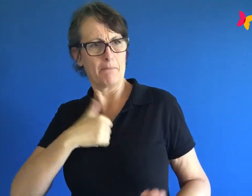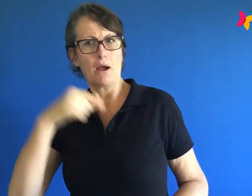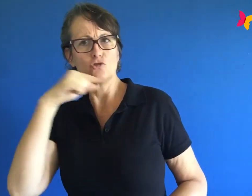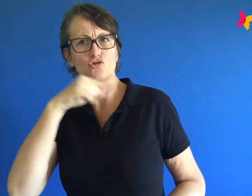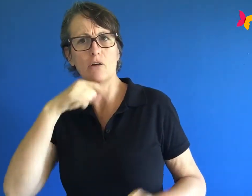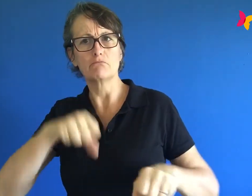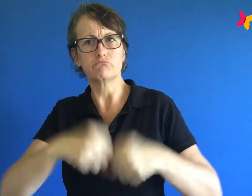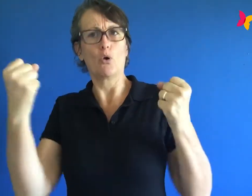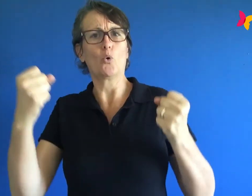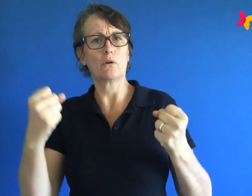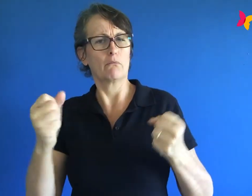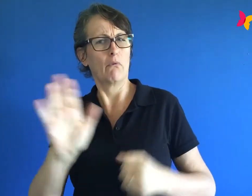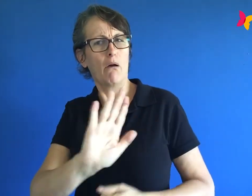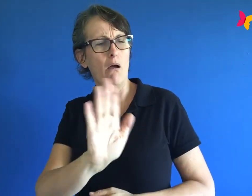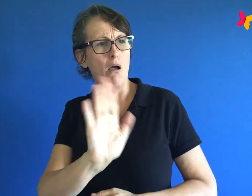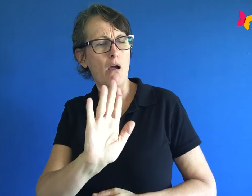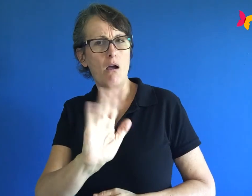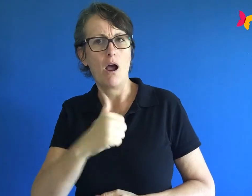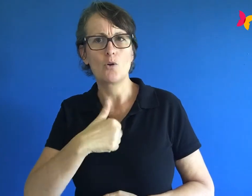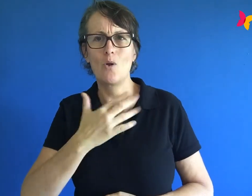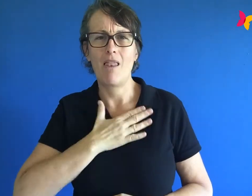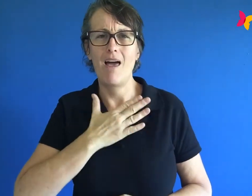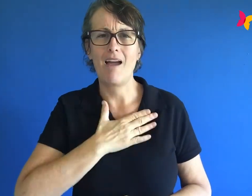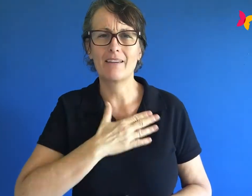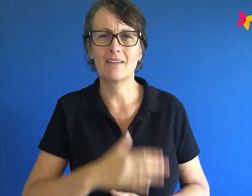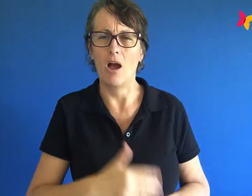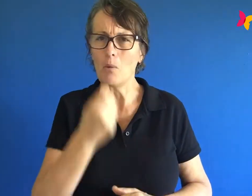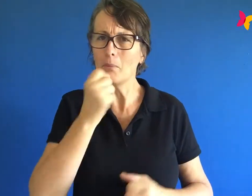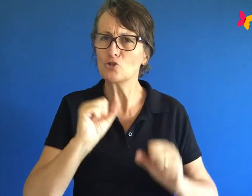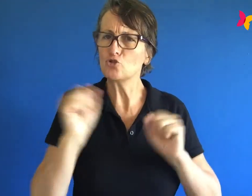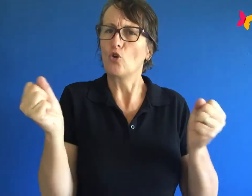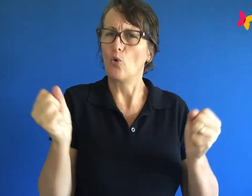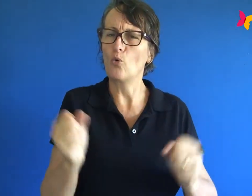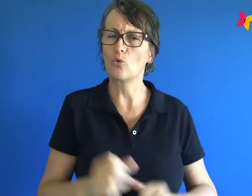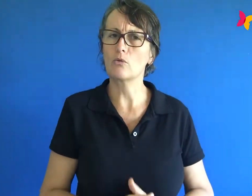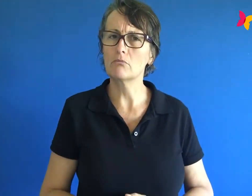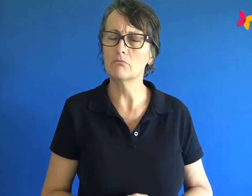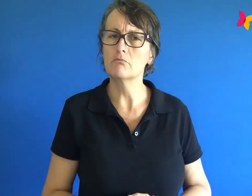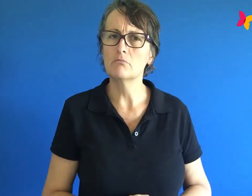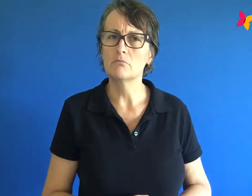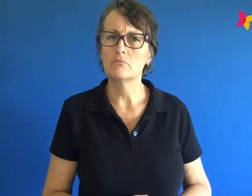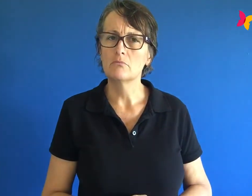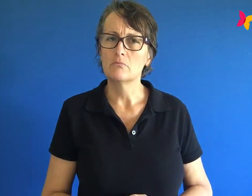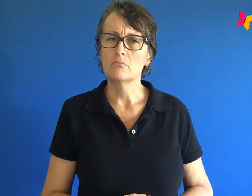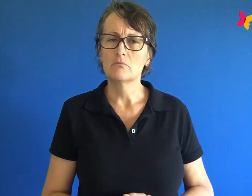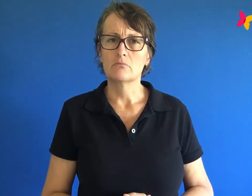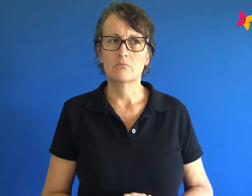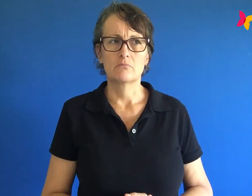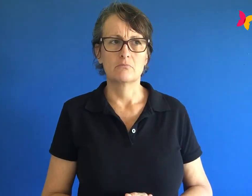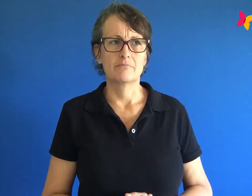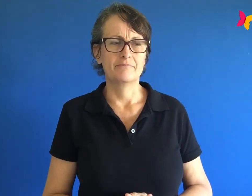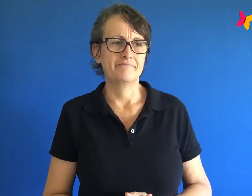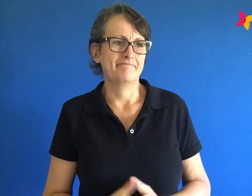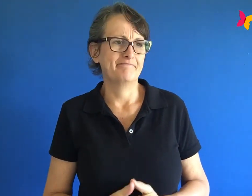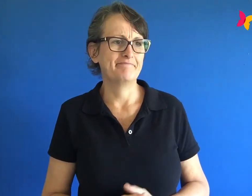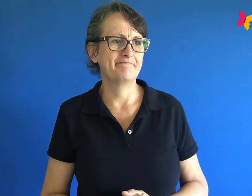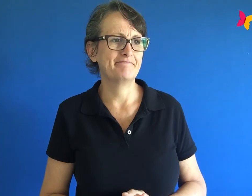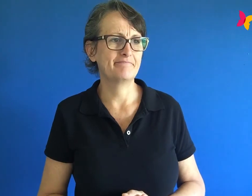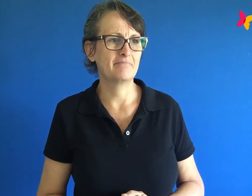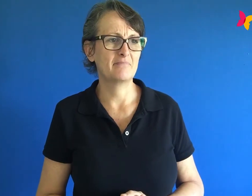back. Like it was shocking in a way that being told that your child